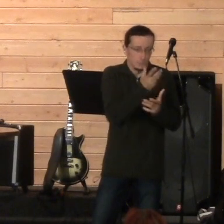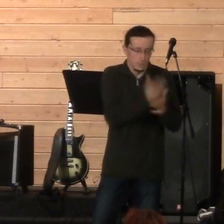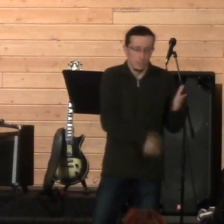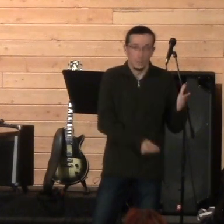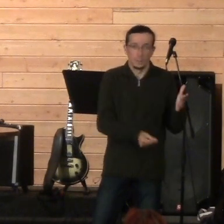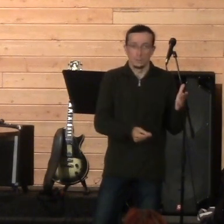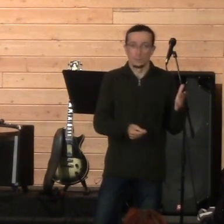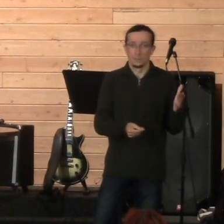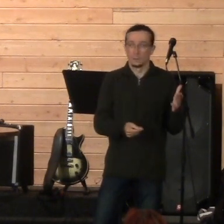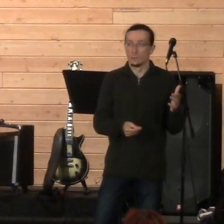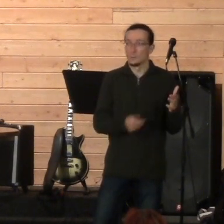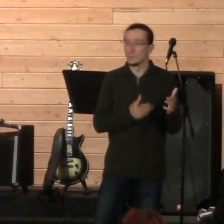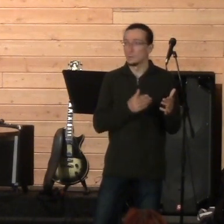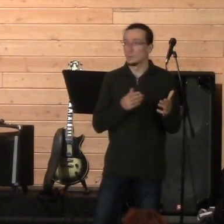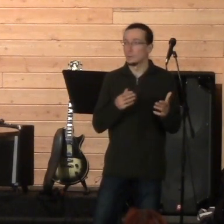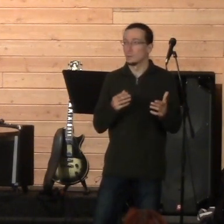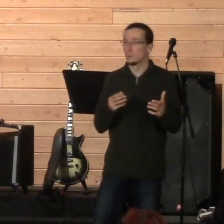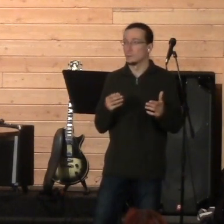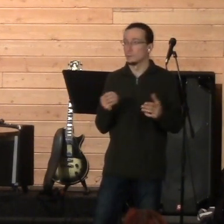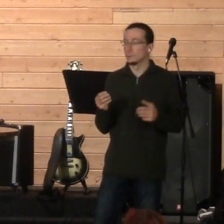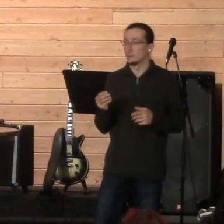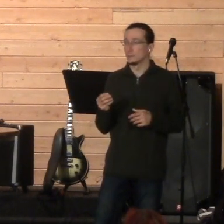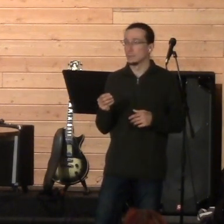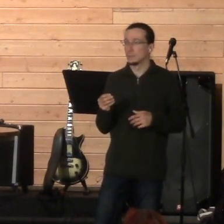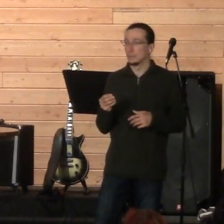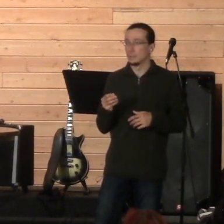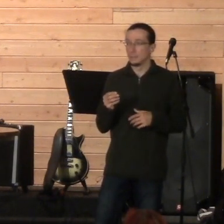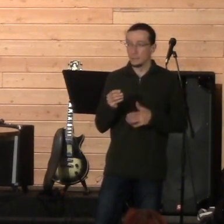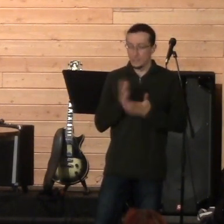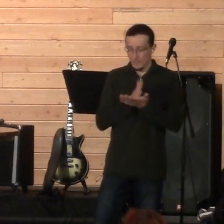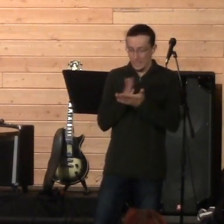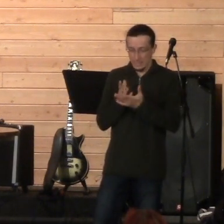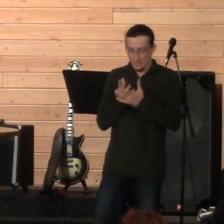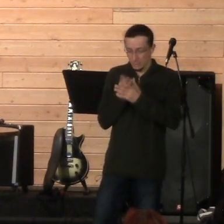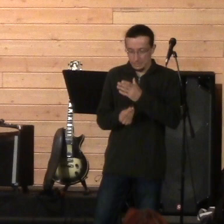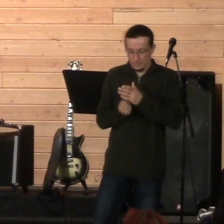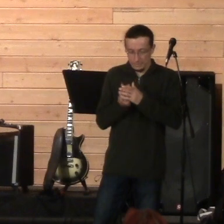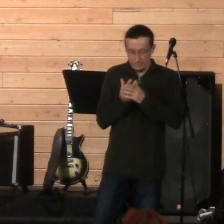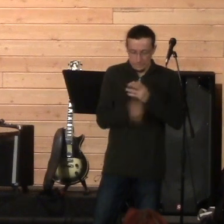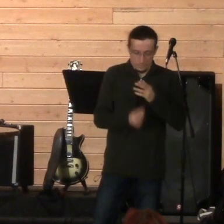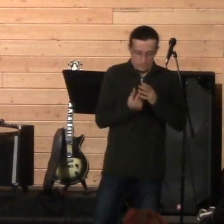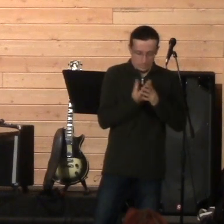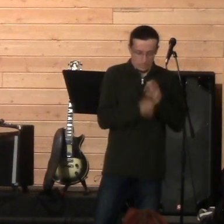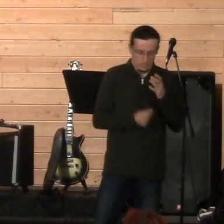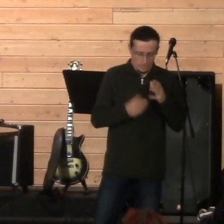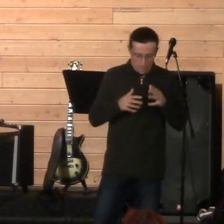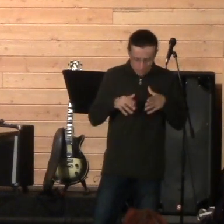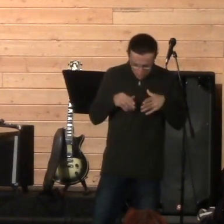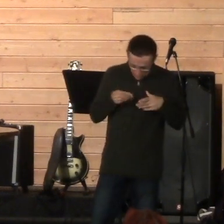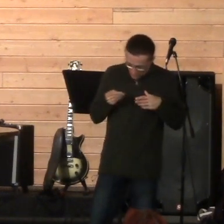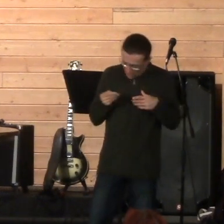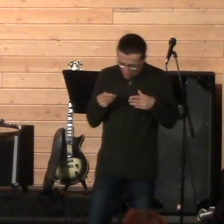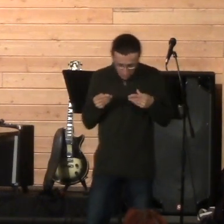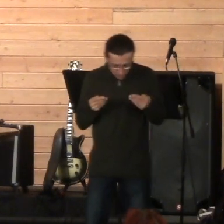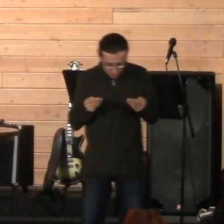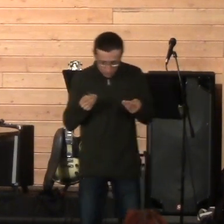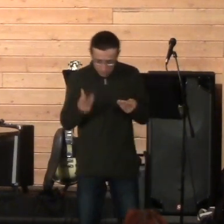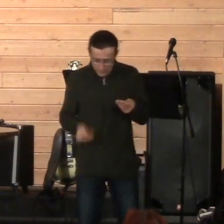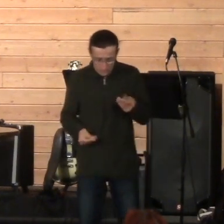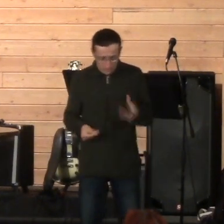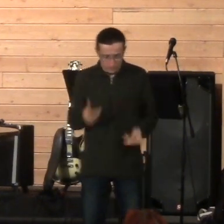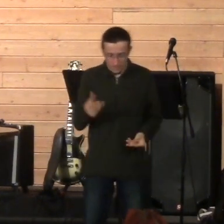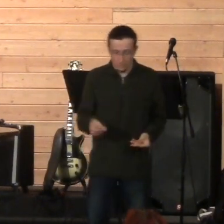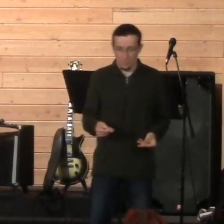And just as the thing, it just, the pieces, they just go missing. And now you're like, I'm just a